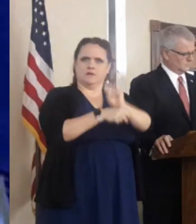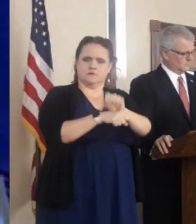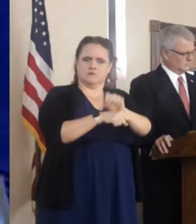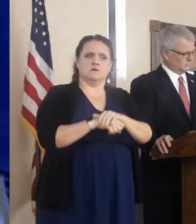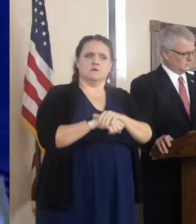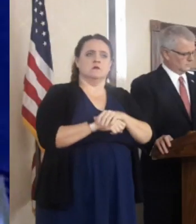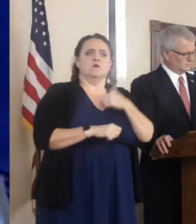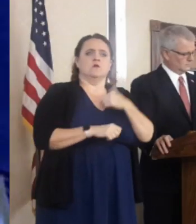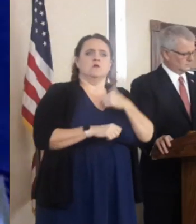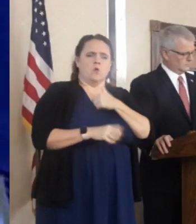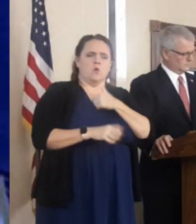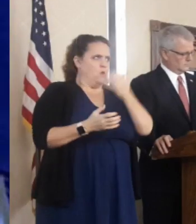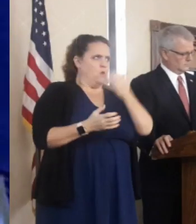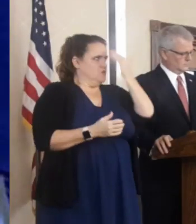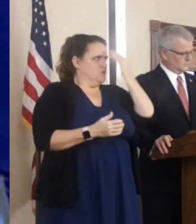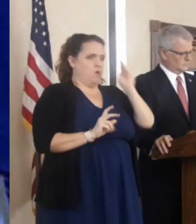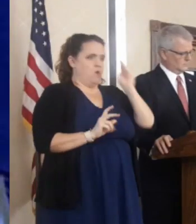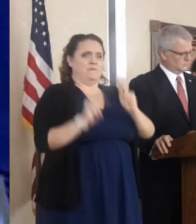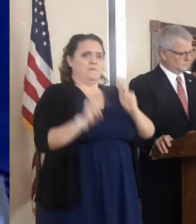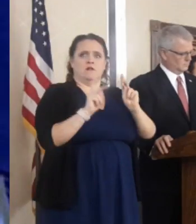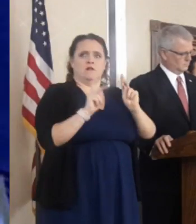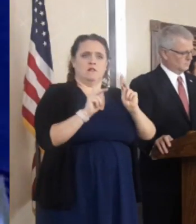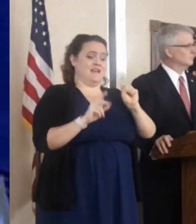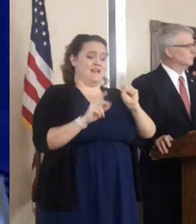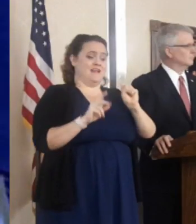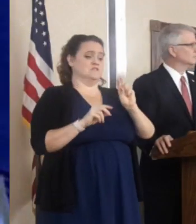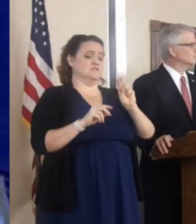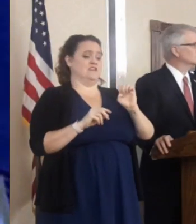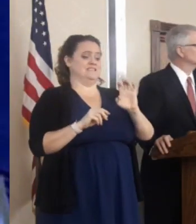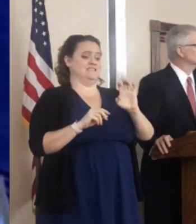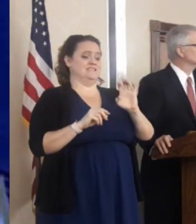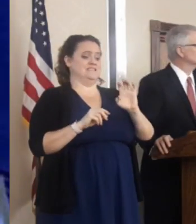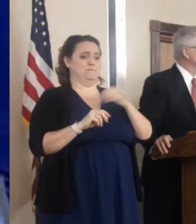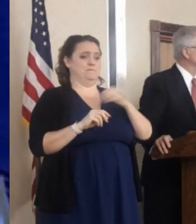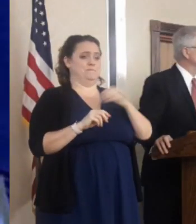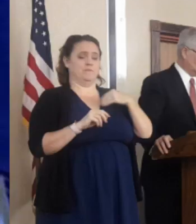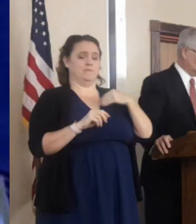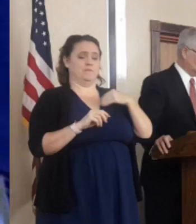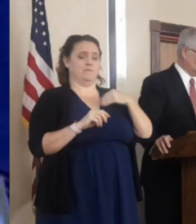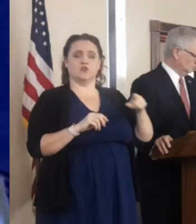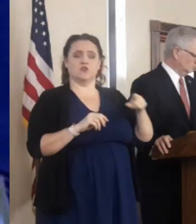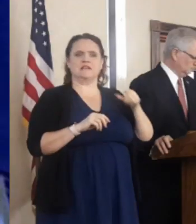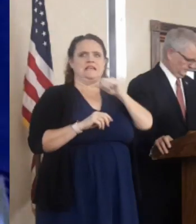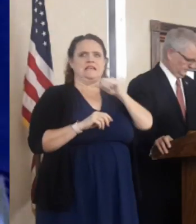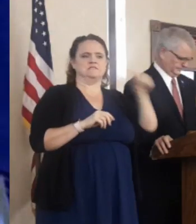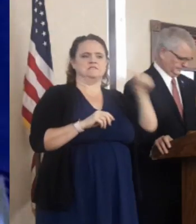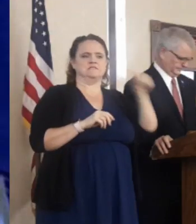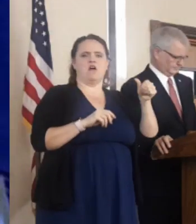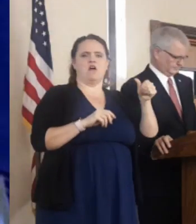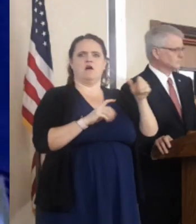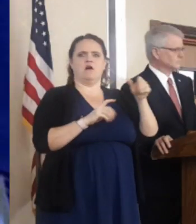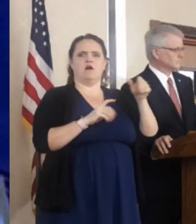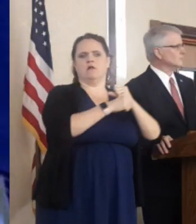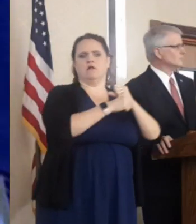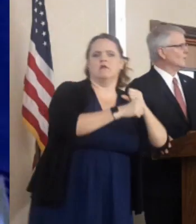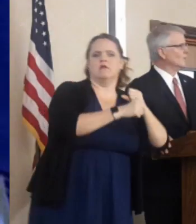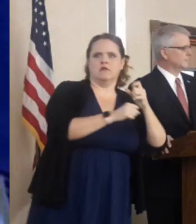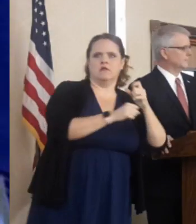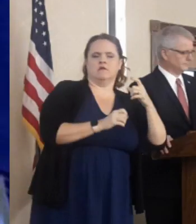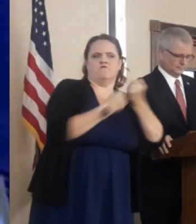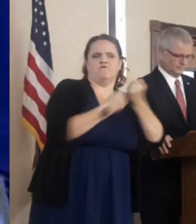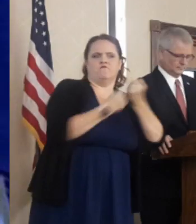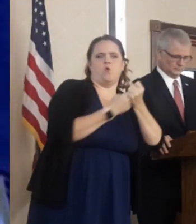persons, even an SREC member, was not unduly swayed in their for or against by their